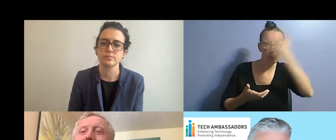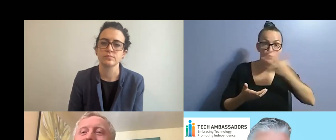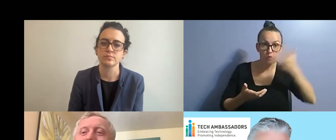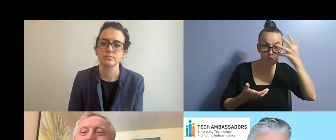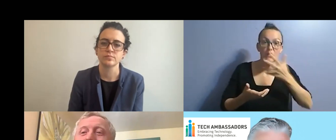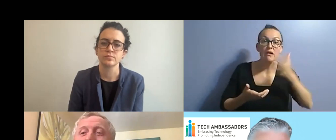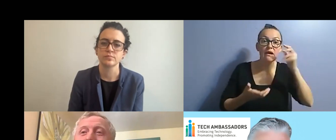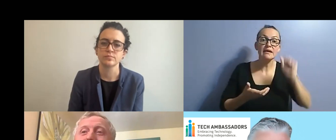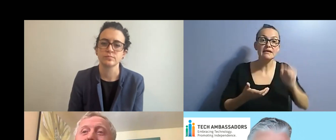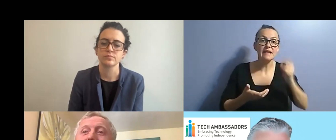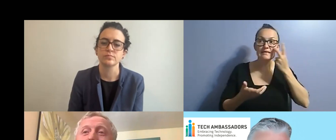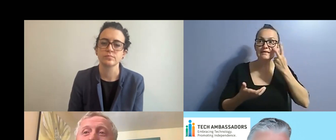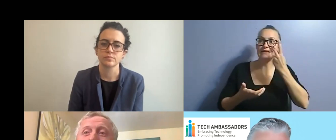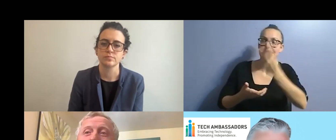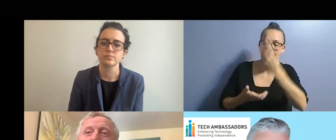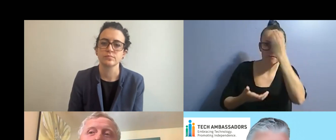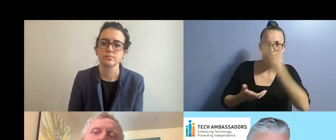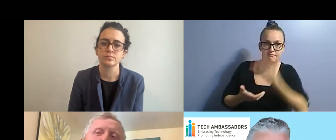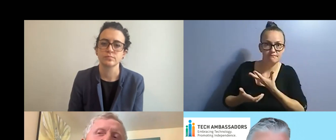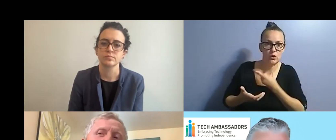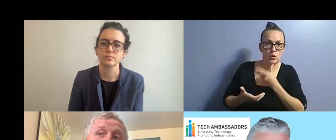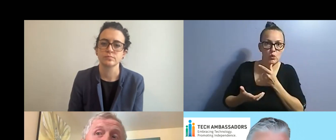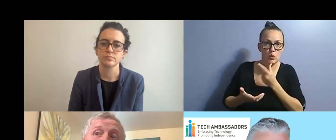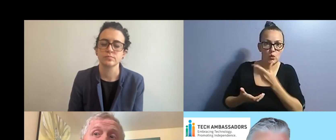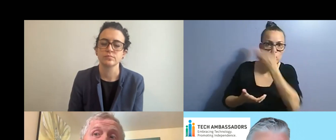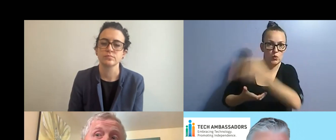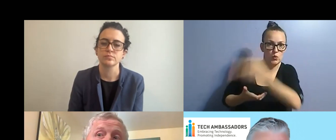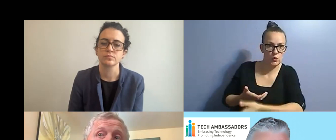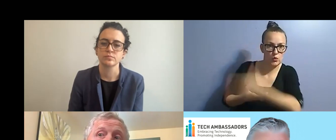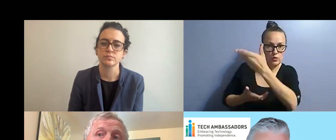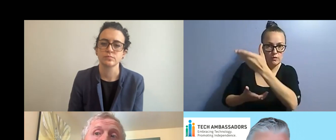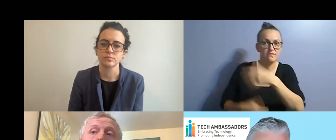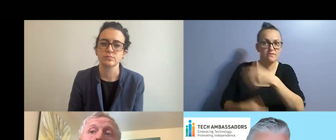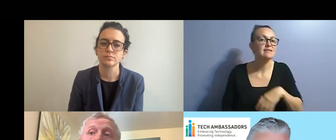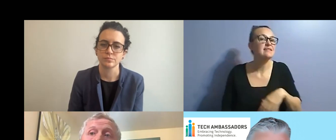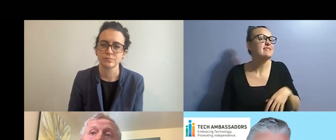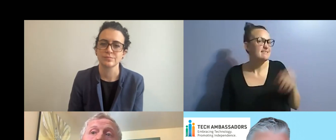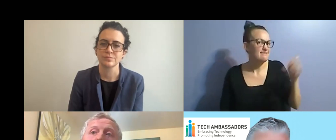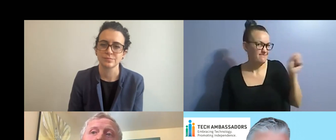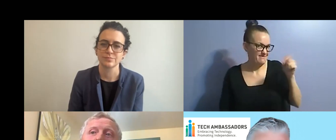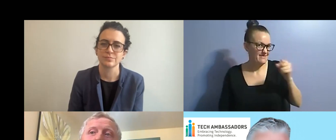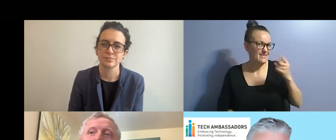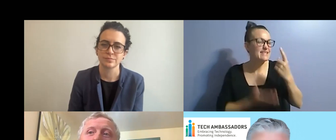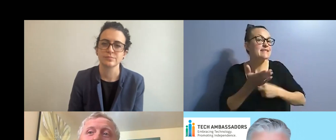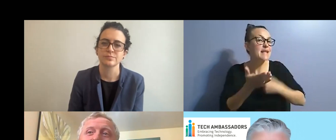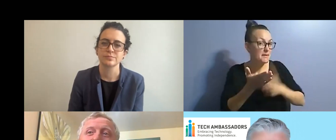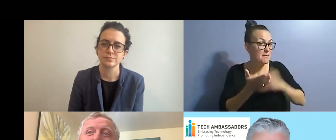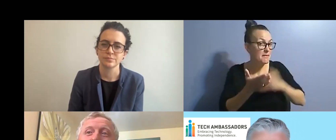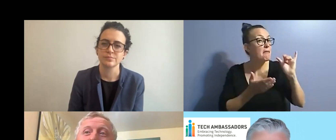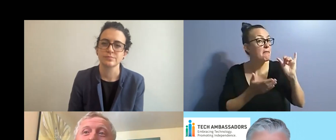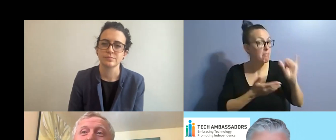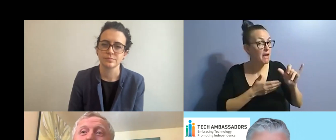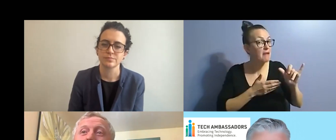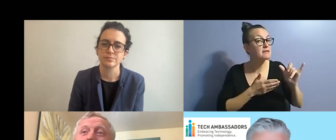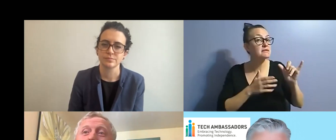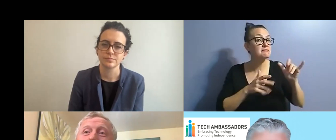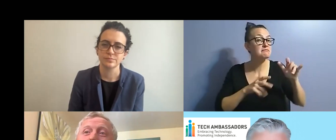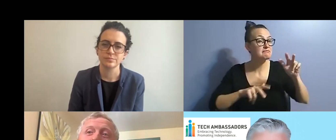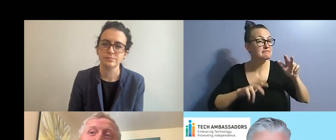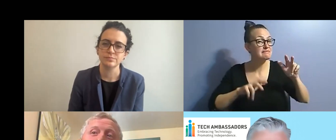Right. And sometimes that could be awkward, and sometimes it could be off a little